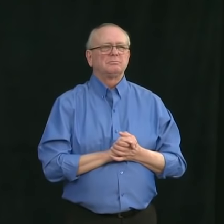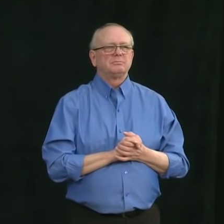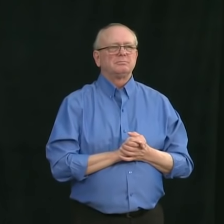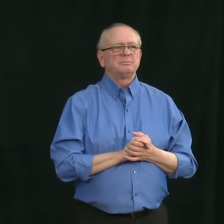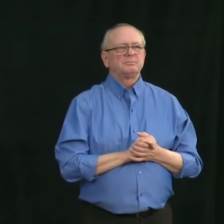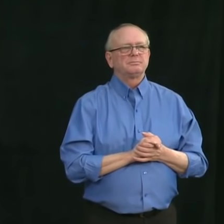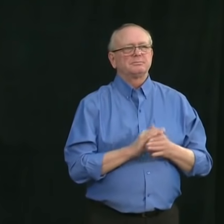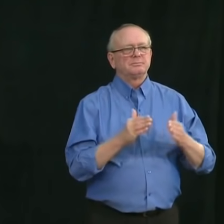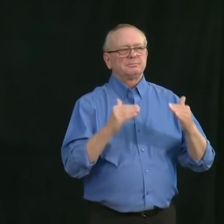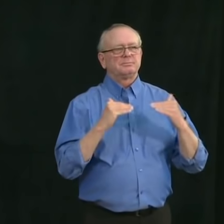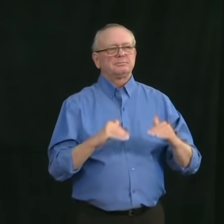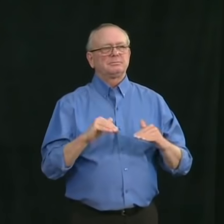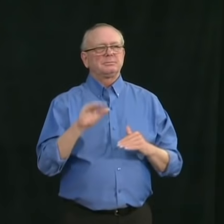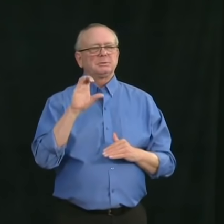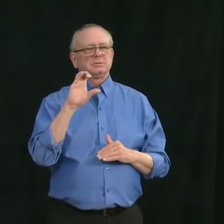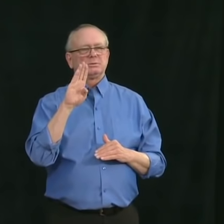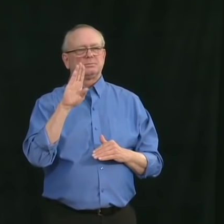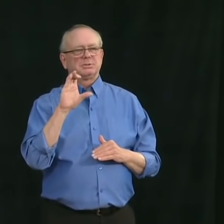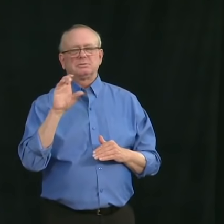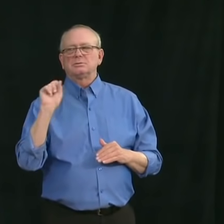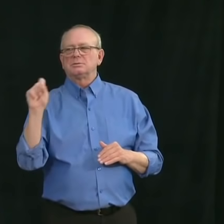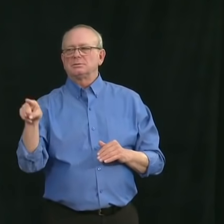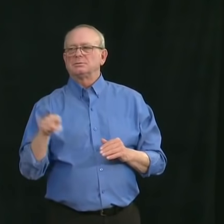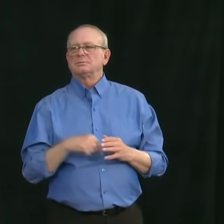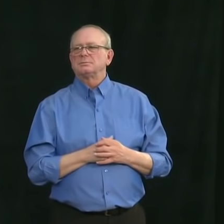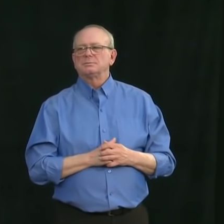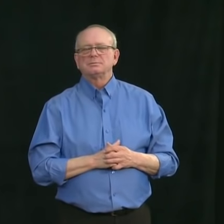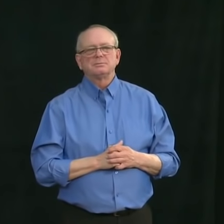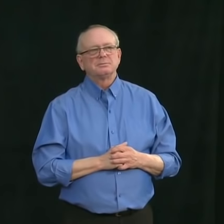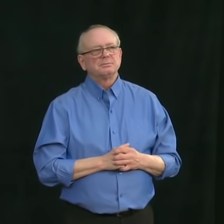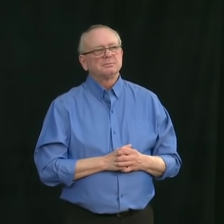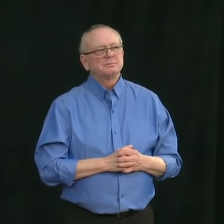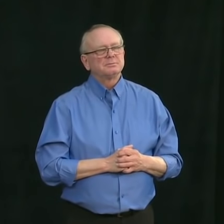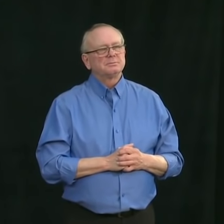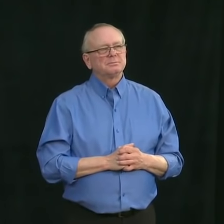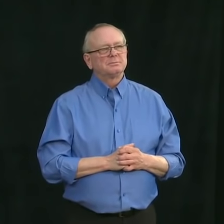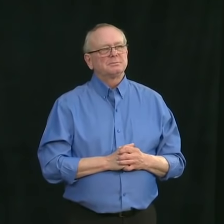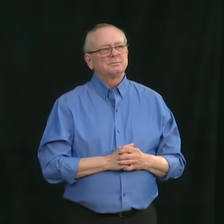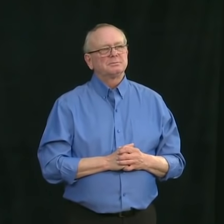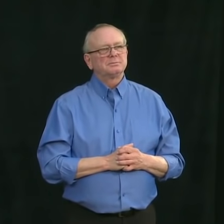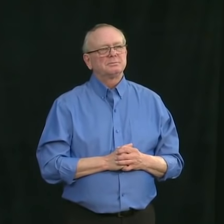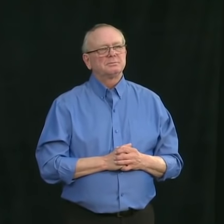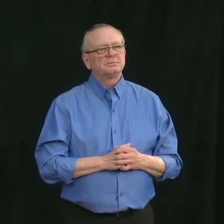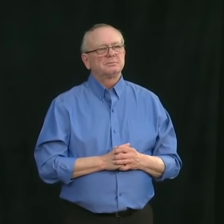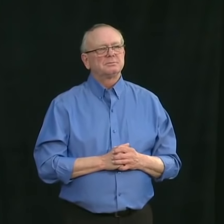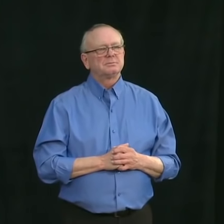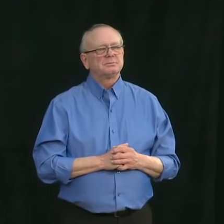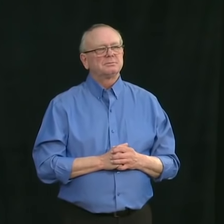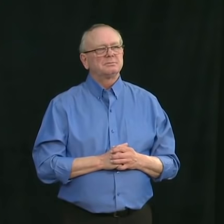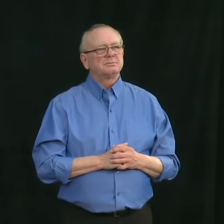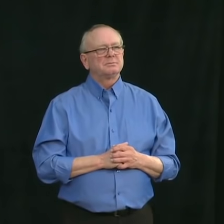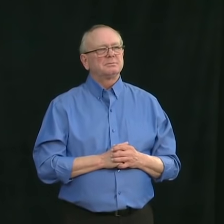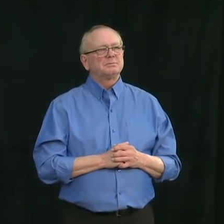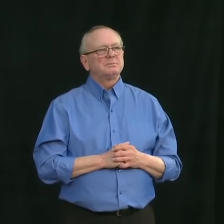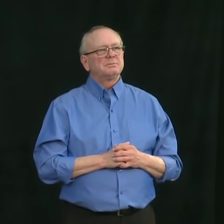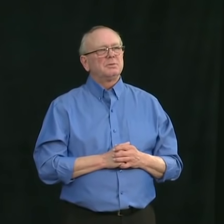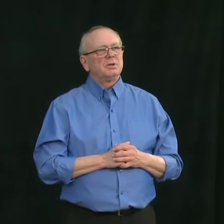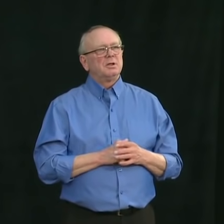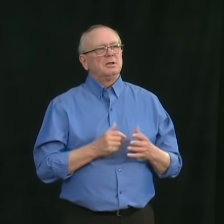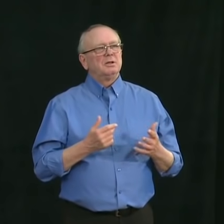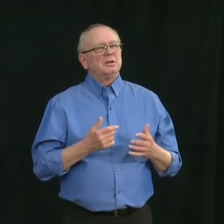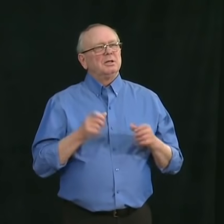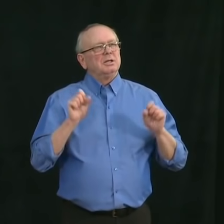ahead, Rafi. Hi there, thanks for taking my question. Dr. Hinshaw, I'm wondering if you can talk to us about what